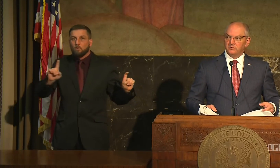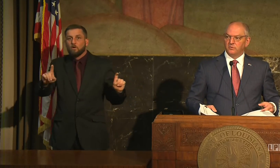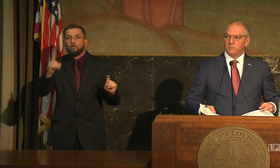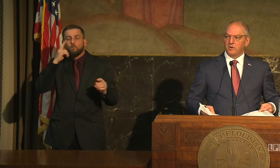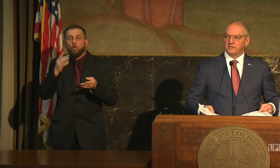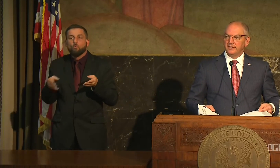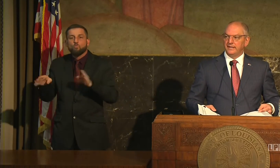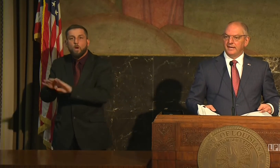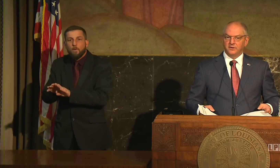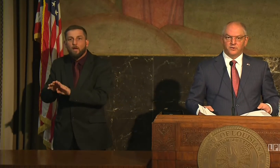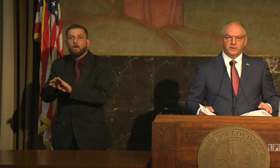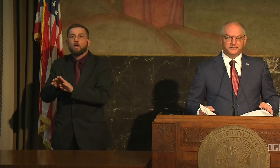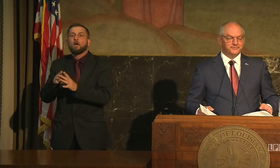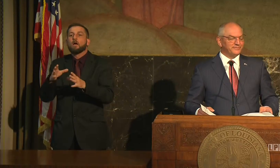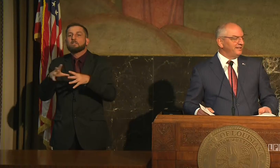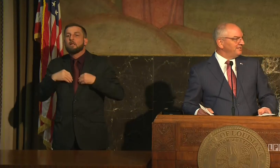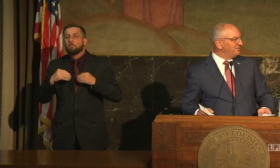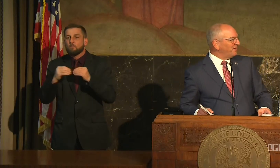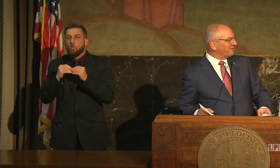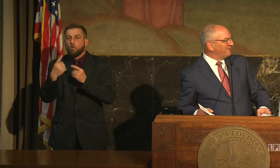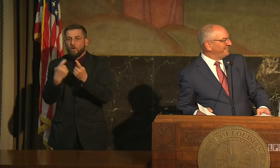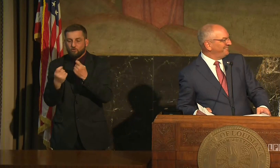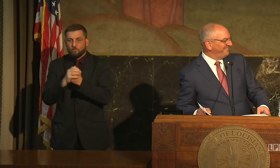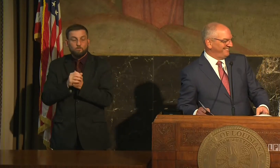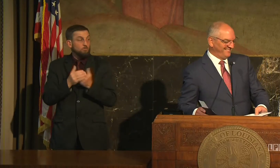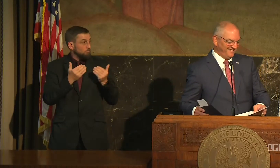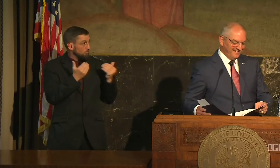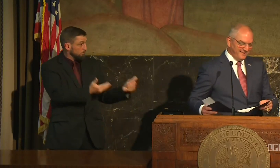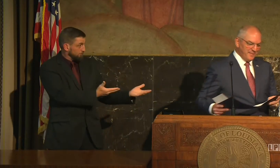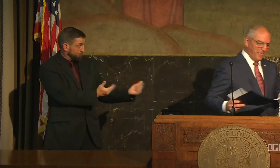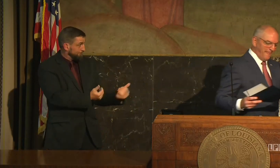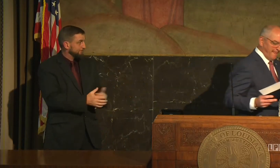few additional remarks, and then take your questions. So Dr. Marcel.